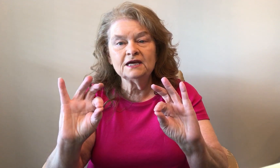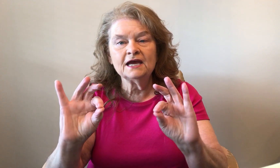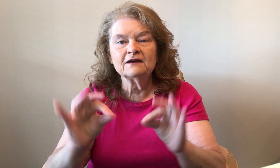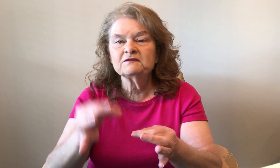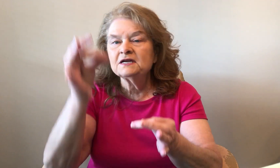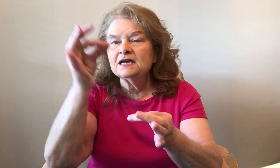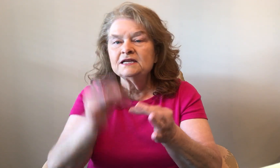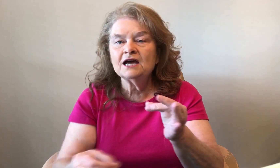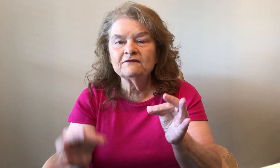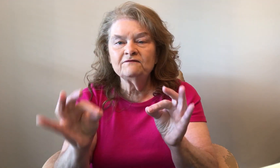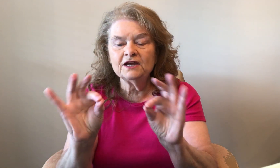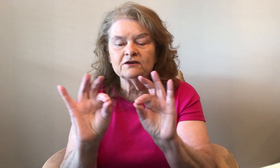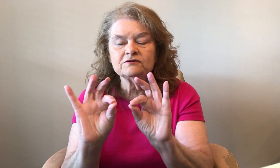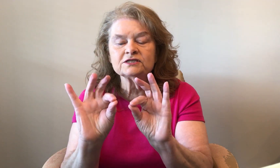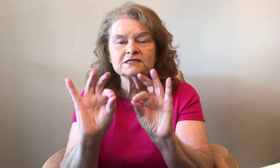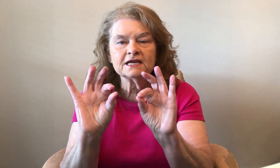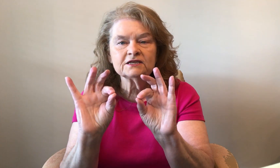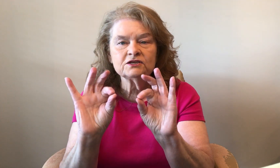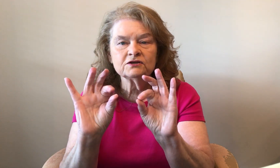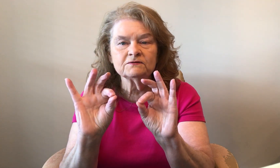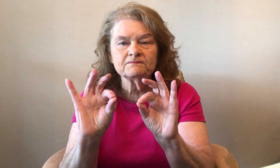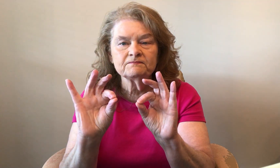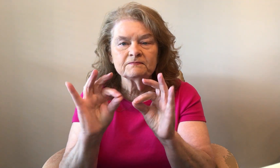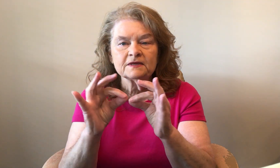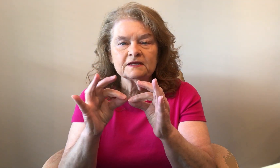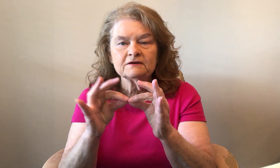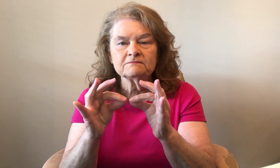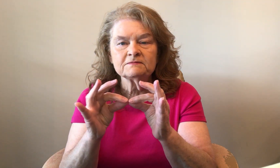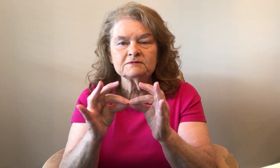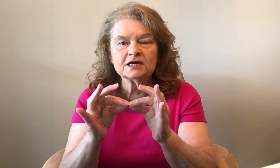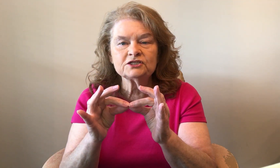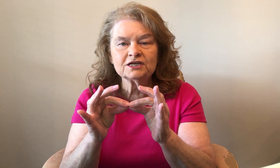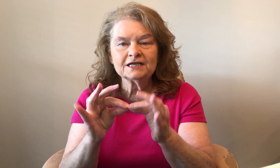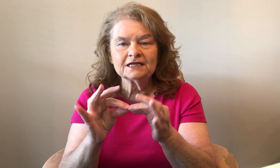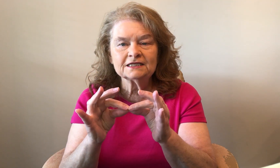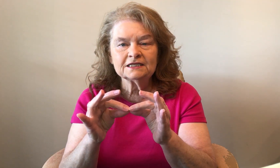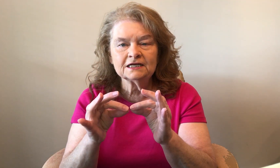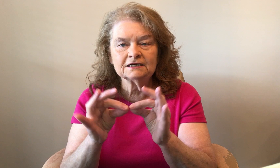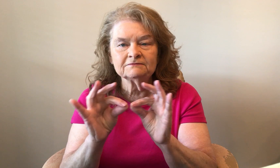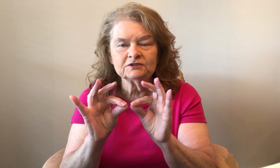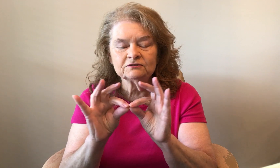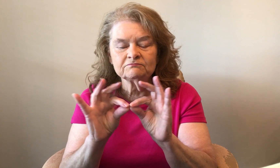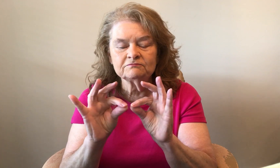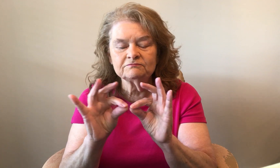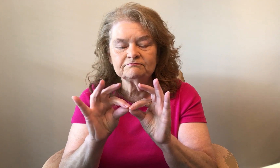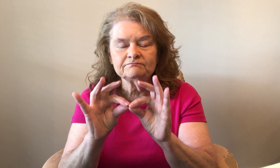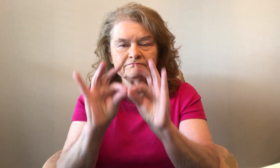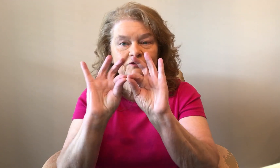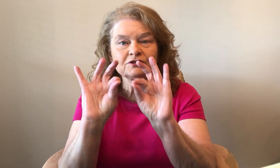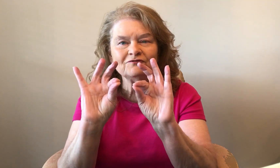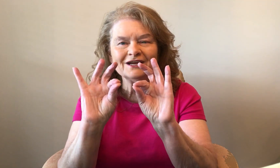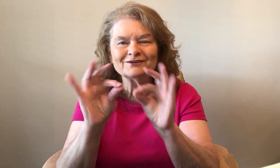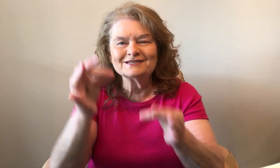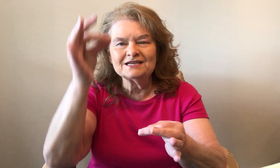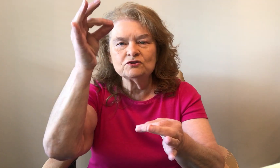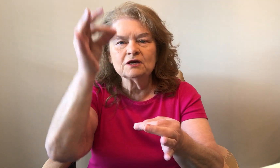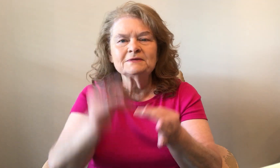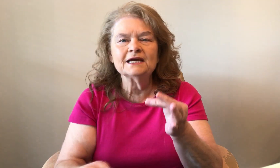F. Not fair. You're just taking you're touching your 2 fingers as you come down.